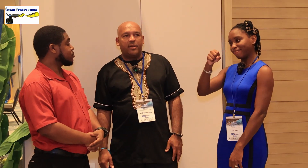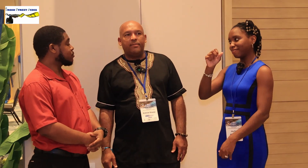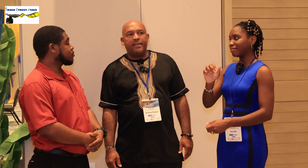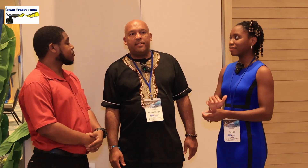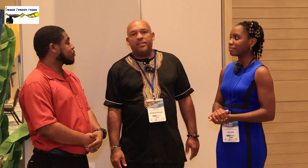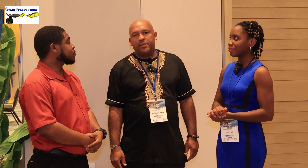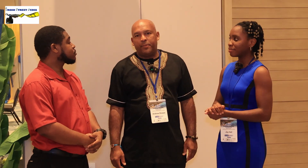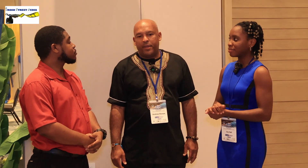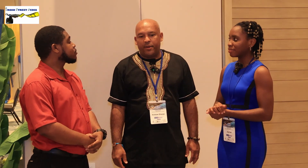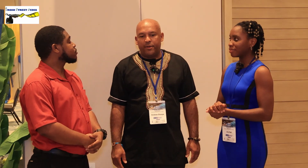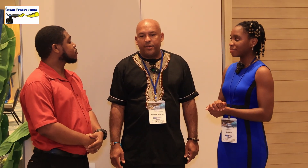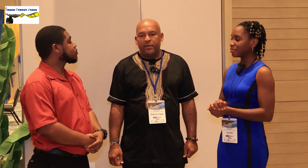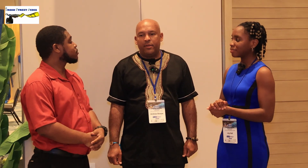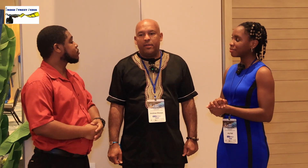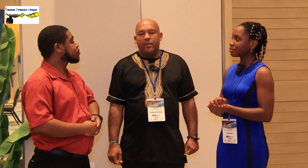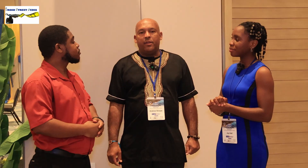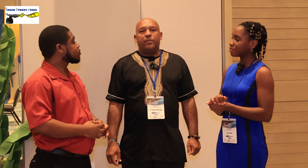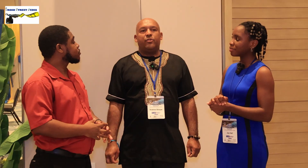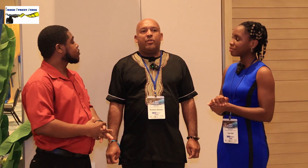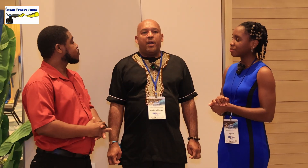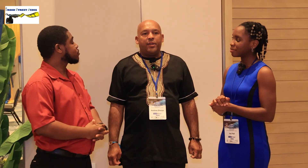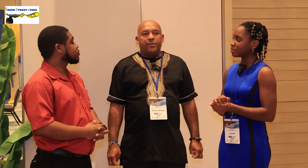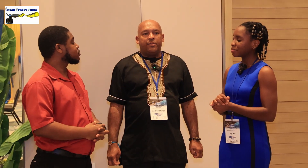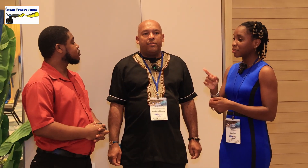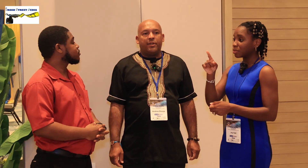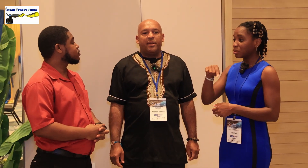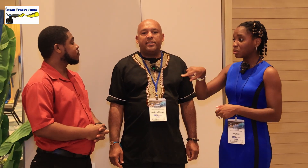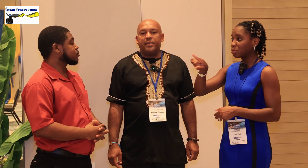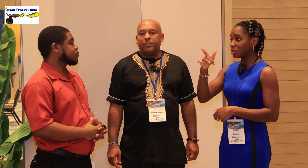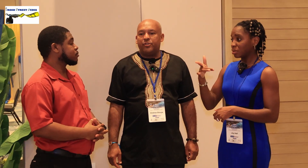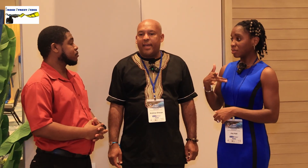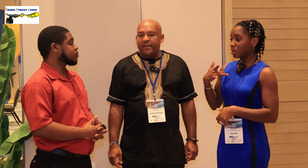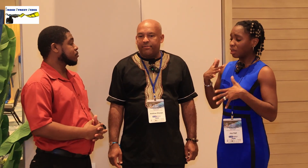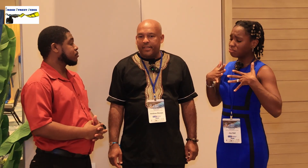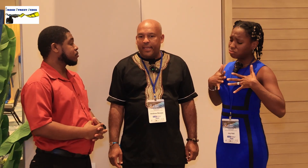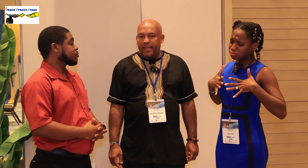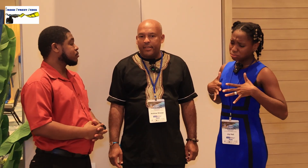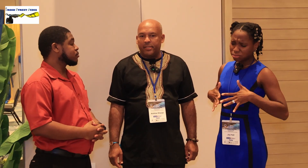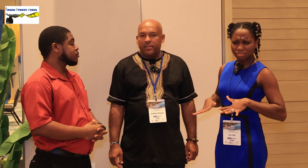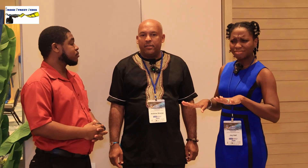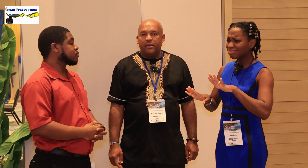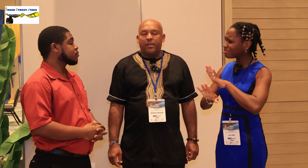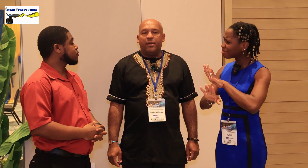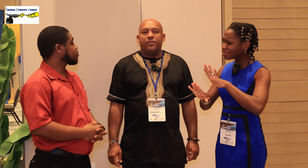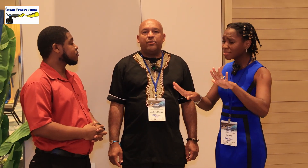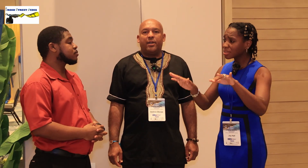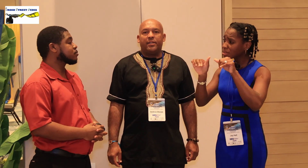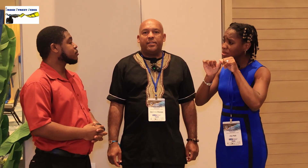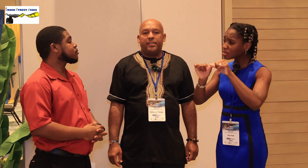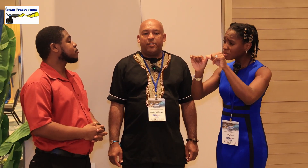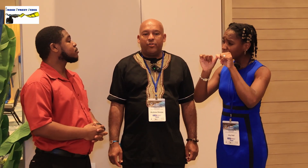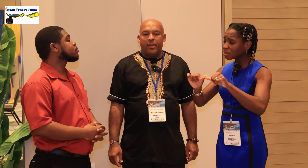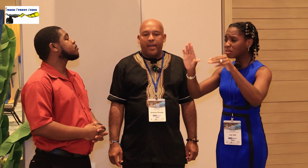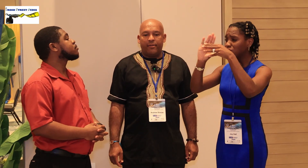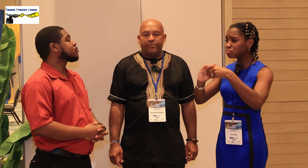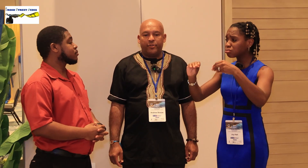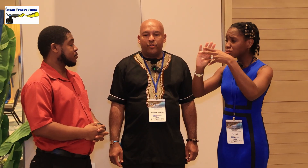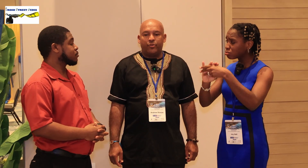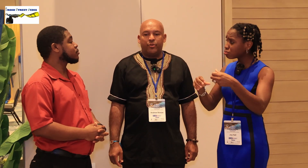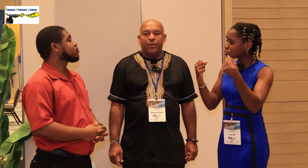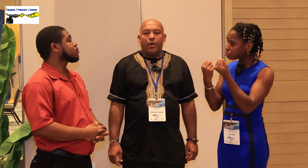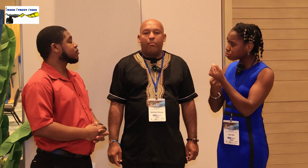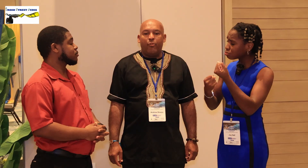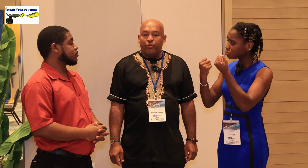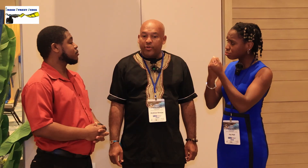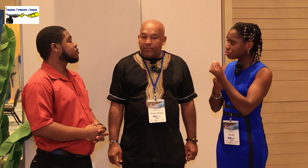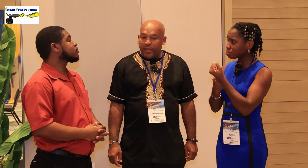Do not be despaired. You gotta continue to advocate. You continue have